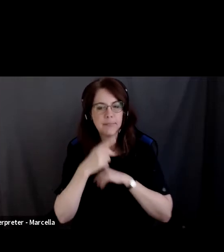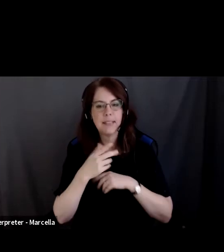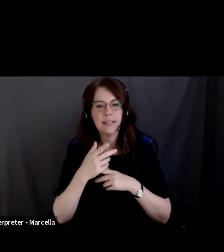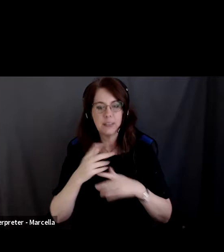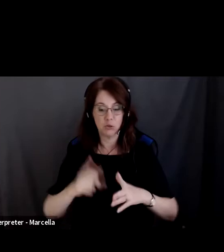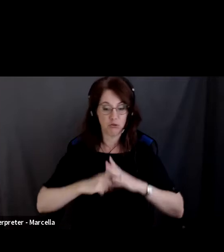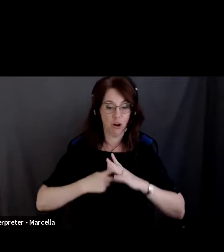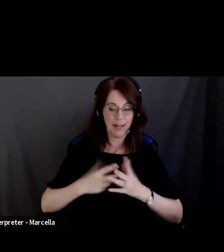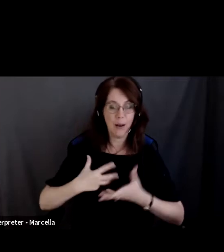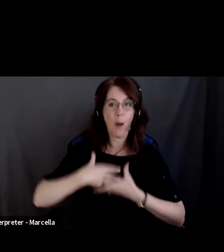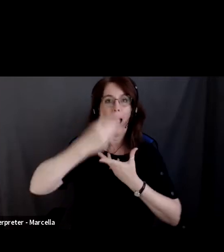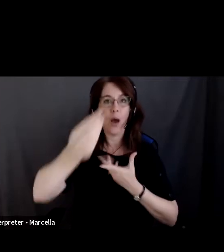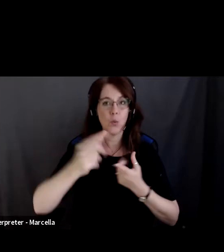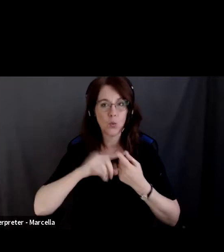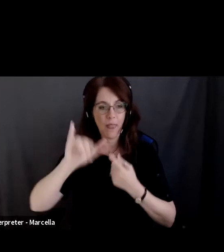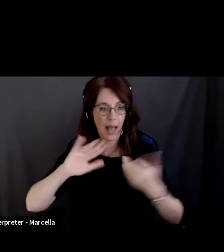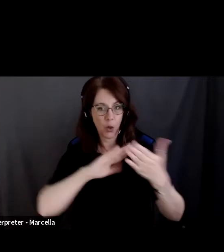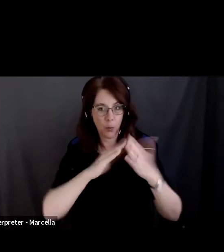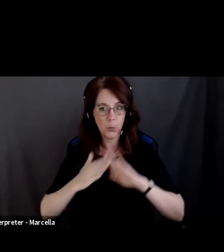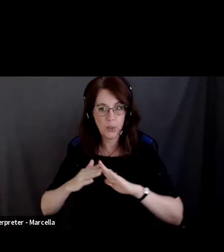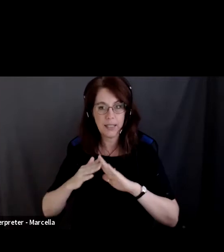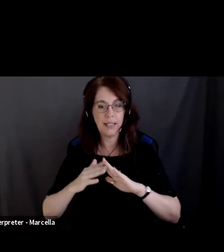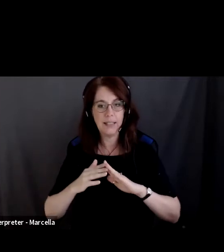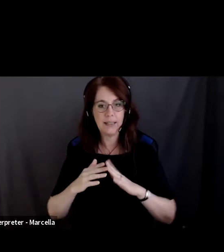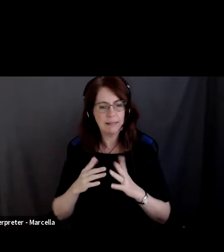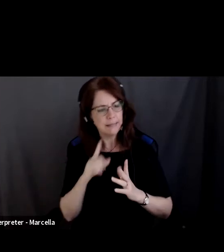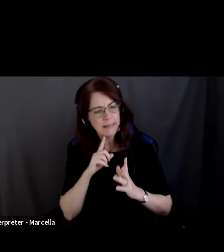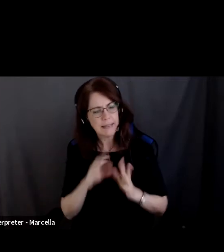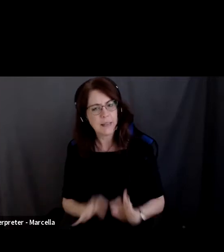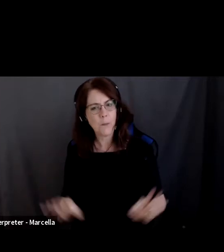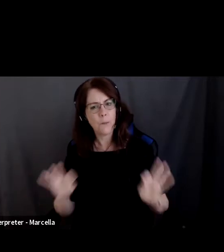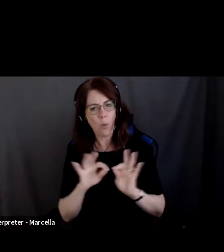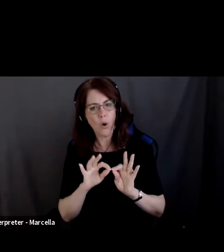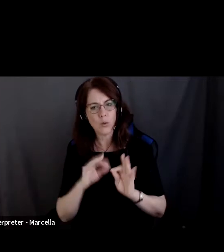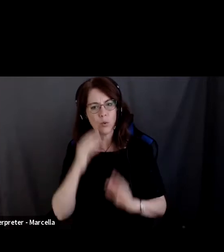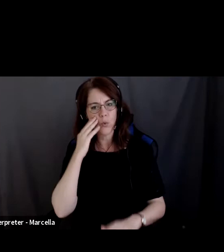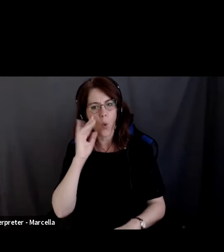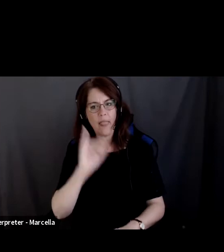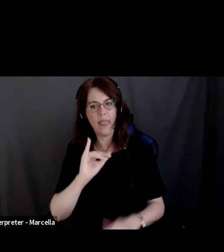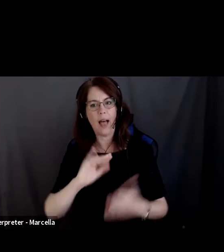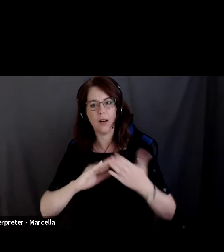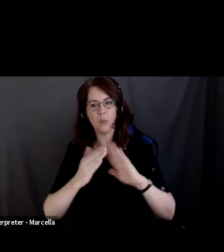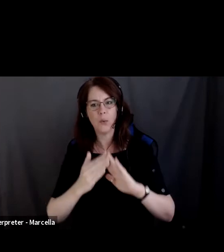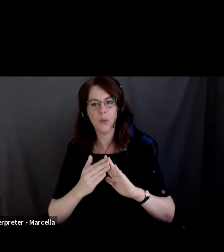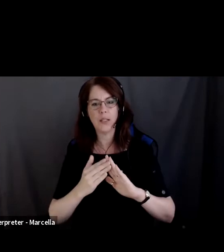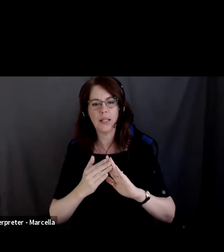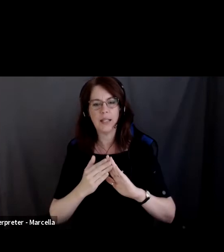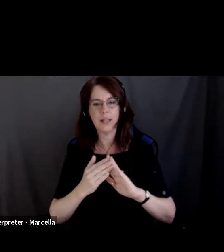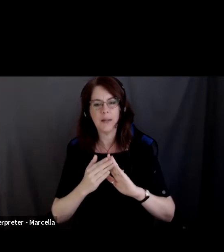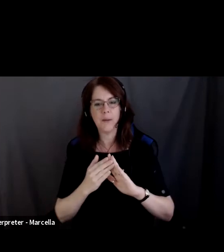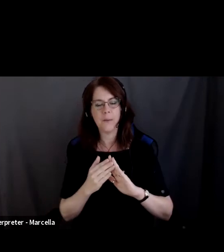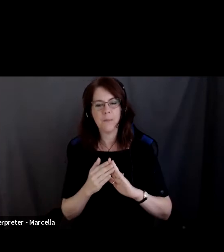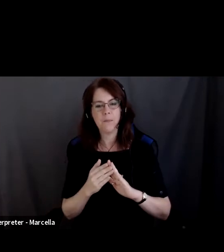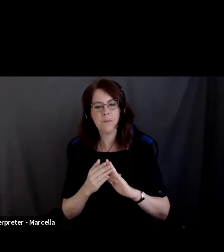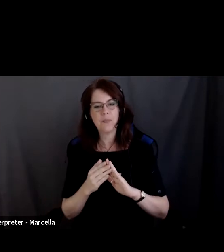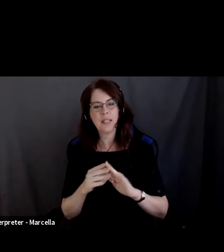out into those communities, is while it's important to know those communities, and we'll talk about that next,